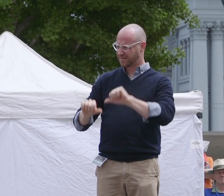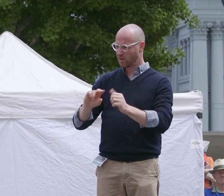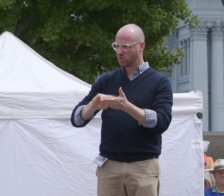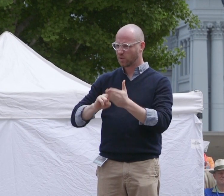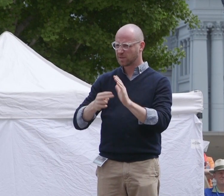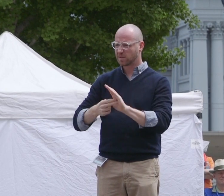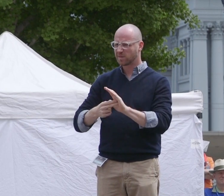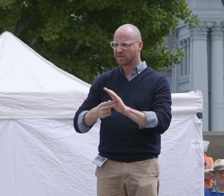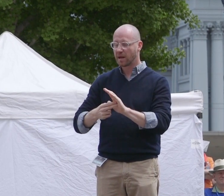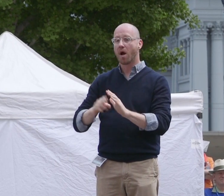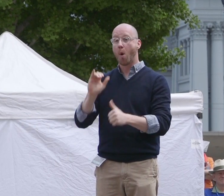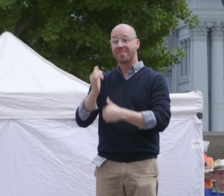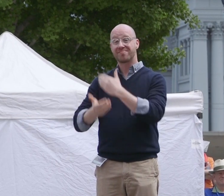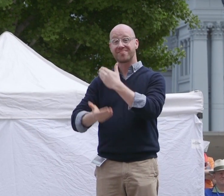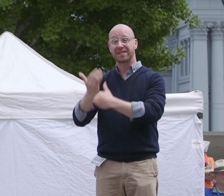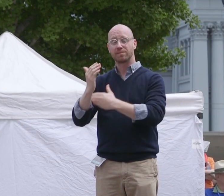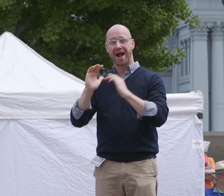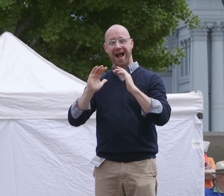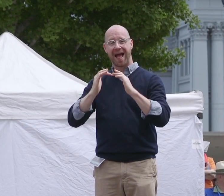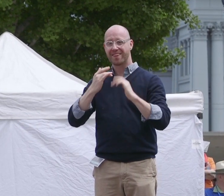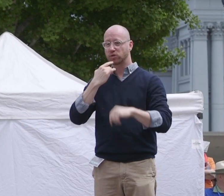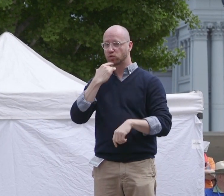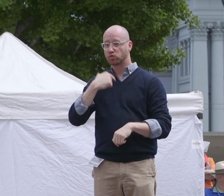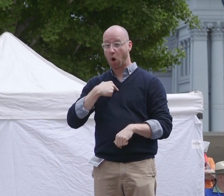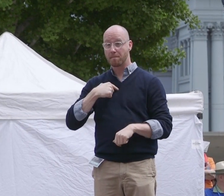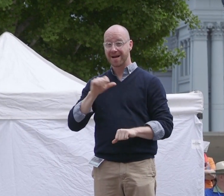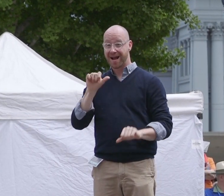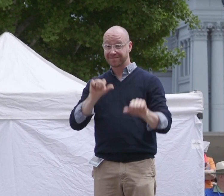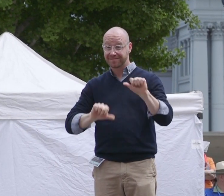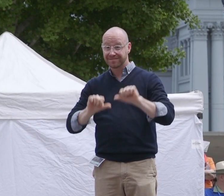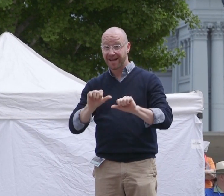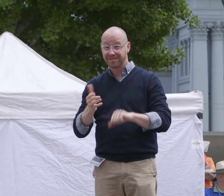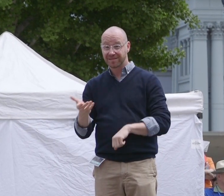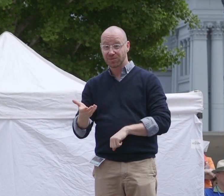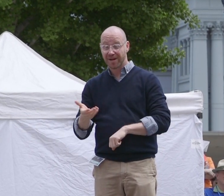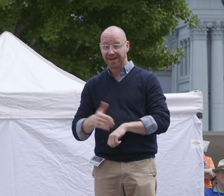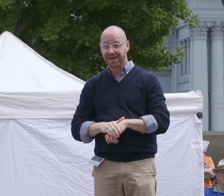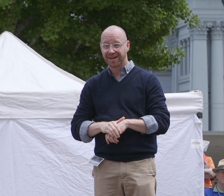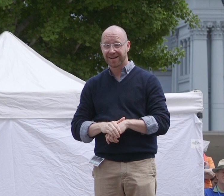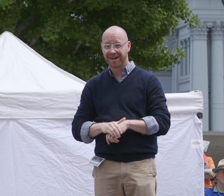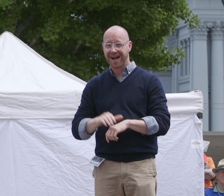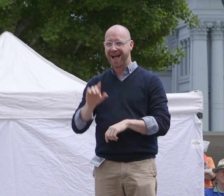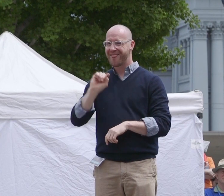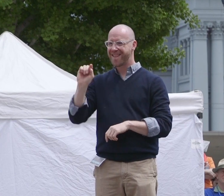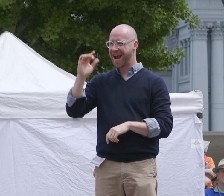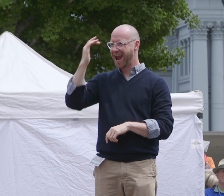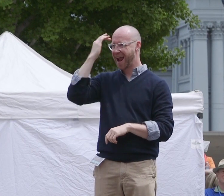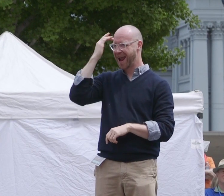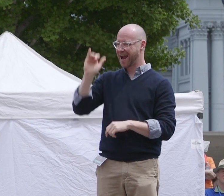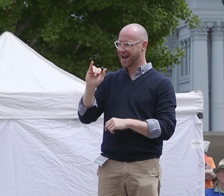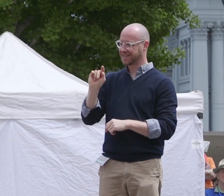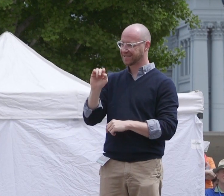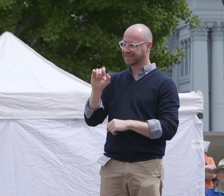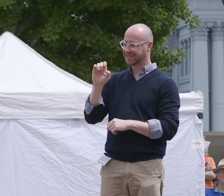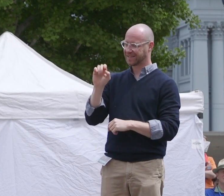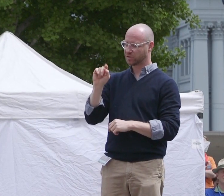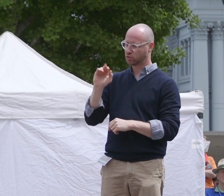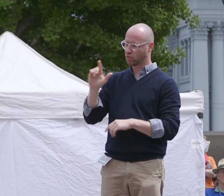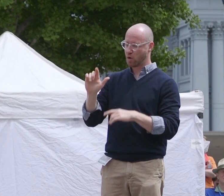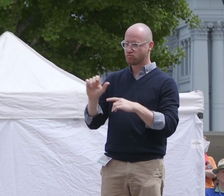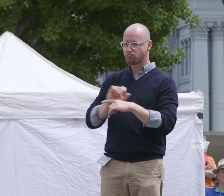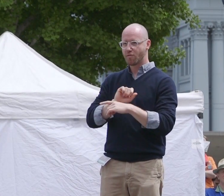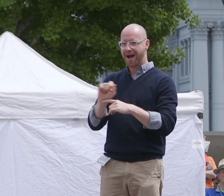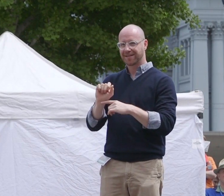morning, the internet described it to me as the intellectual and practical activity encompassing